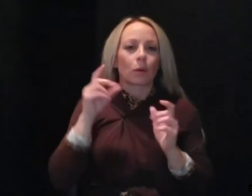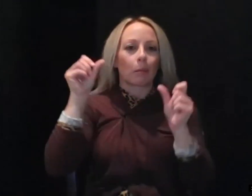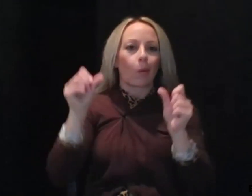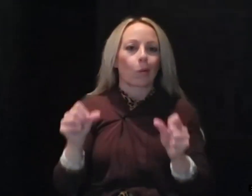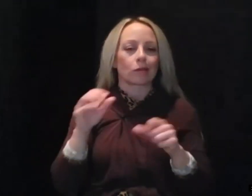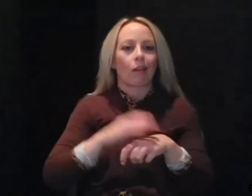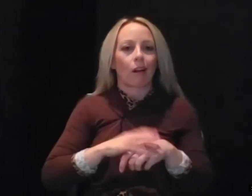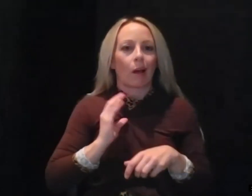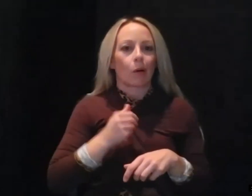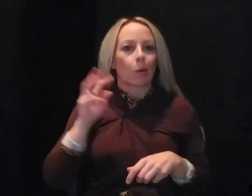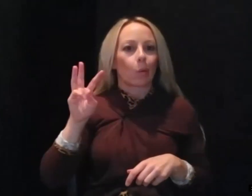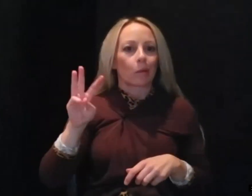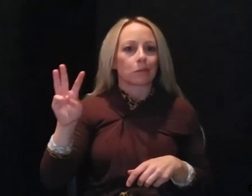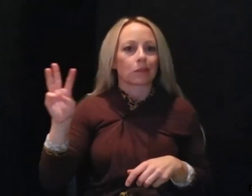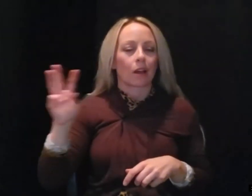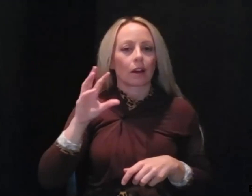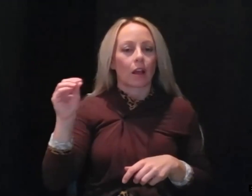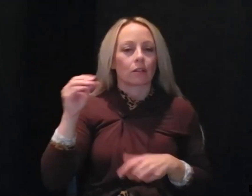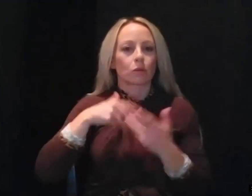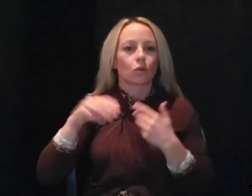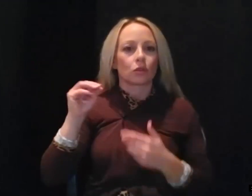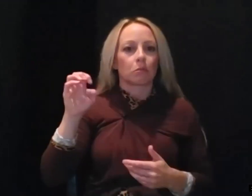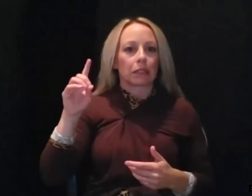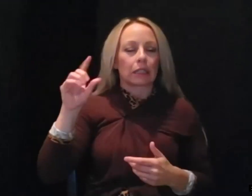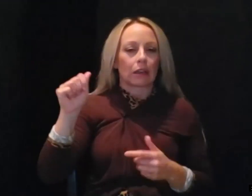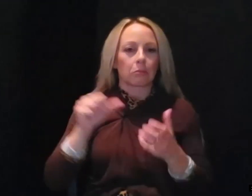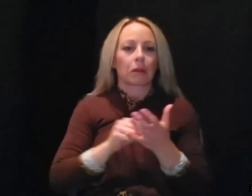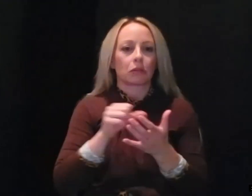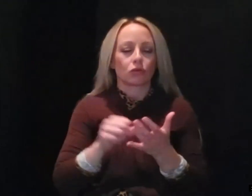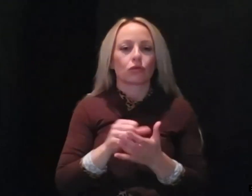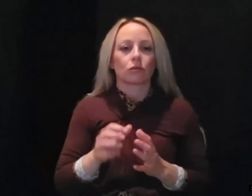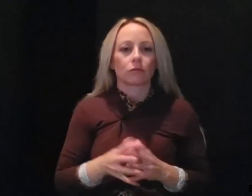media pages. So you can find additional information there that we shared.